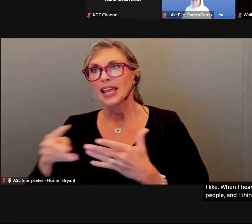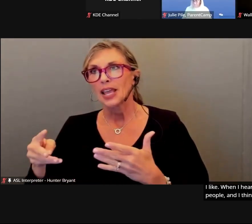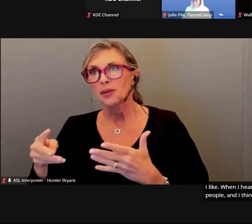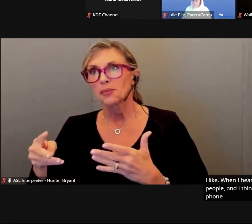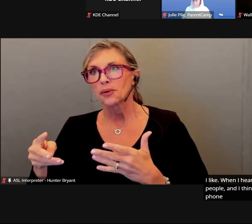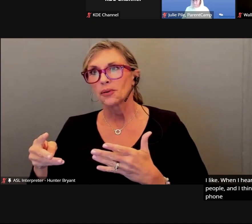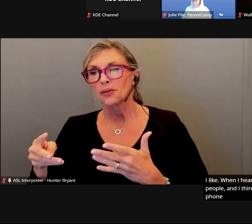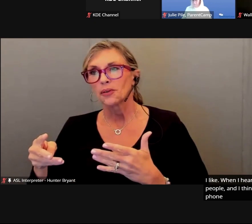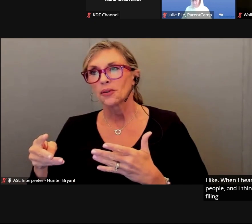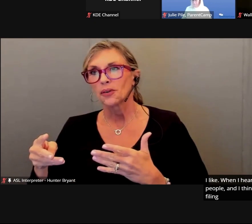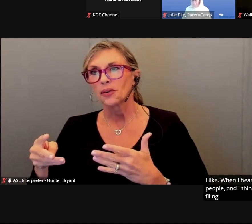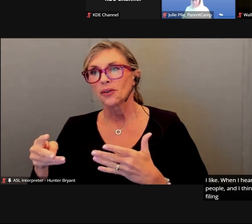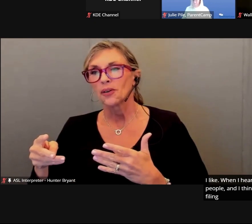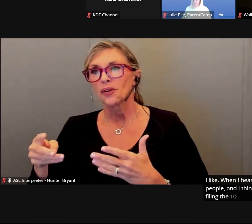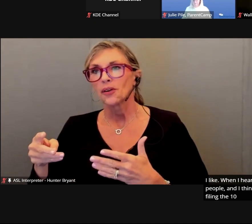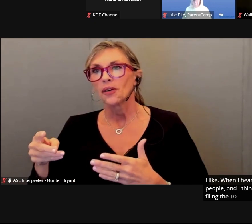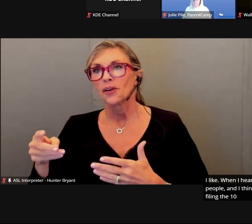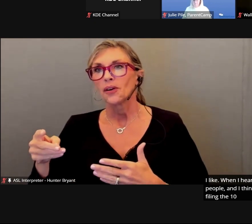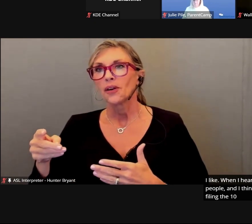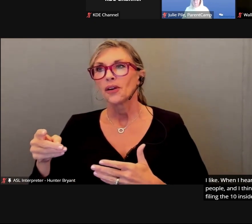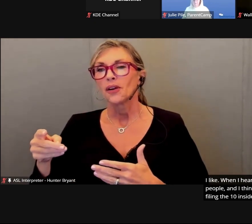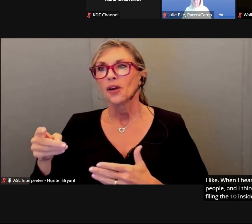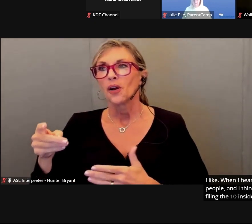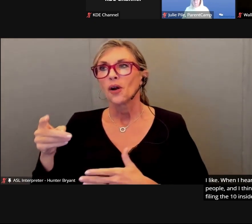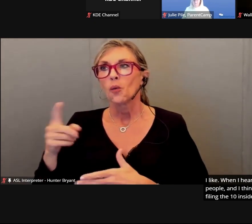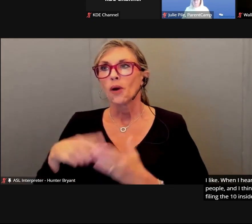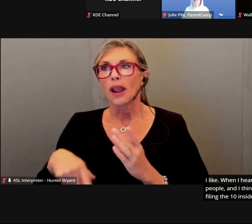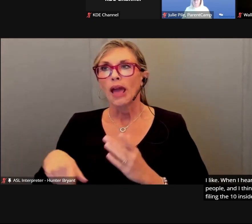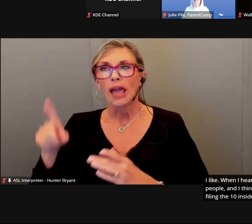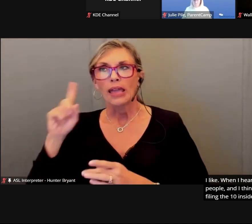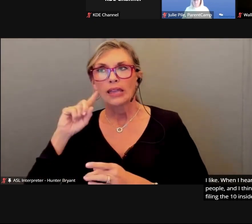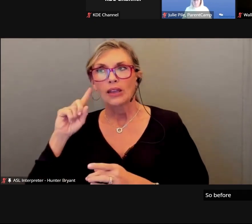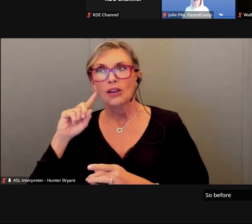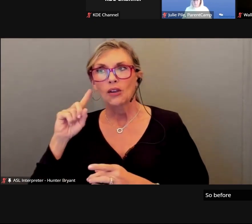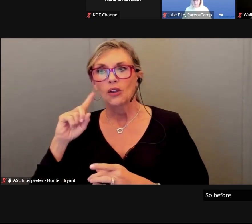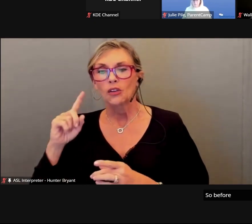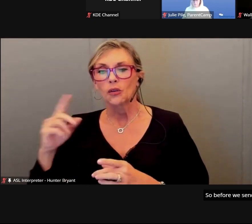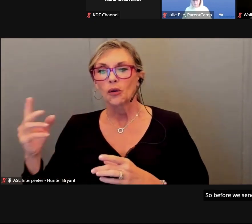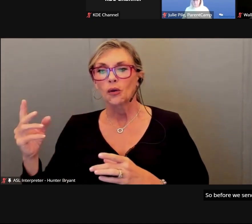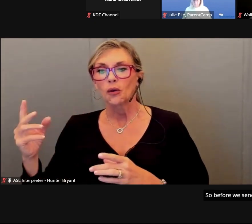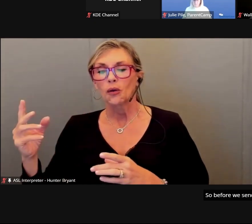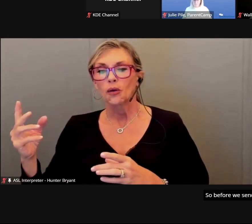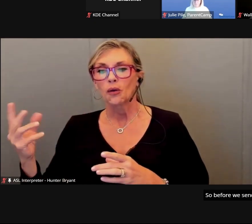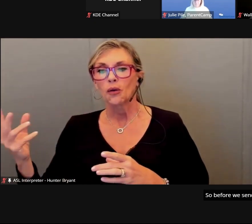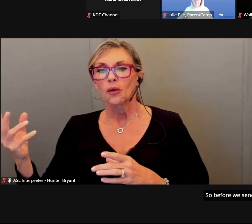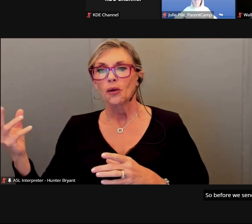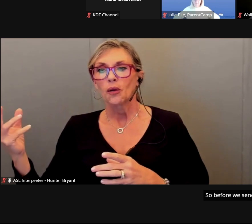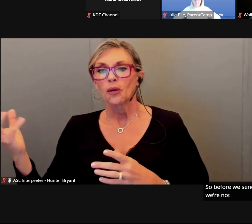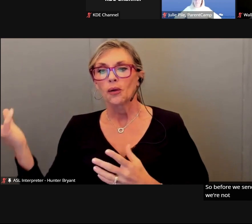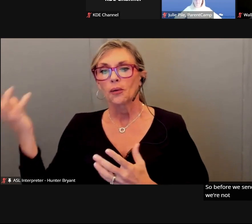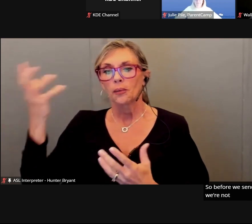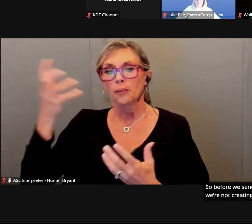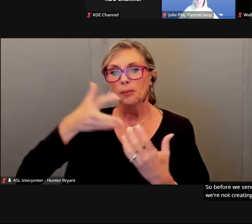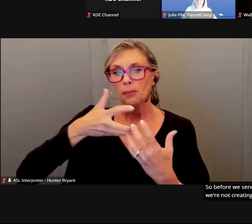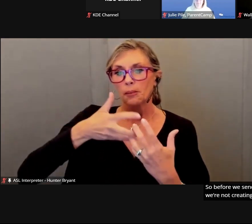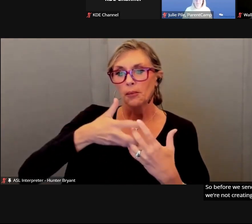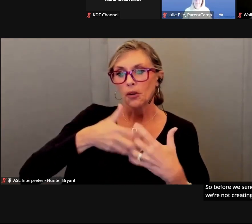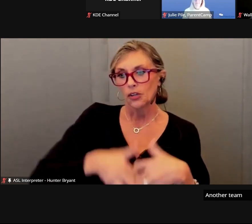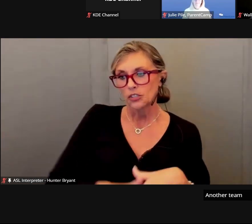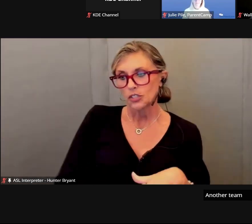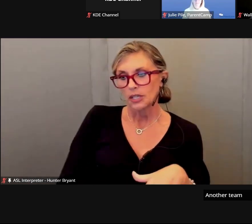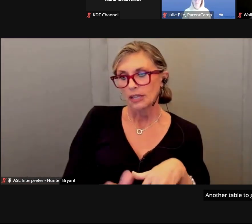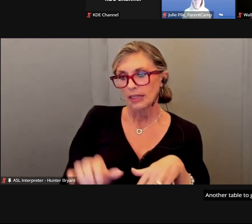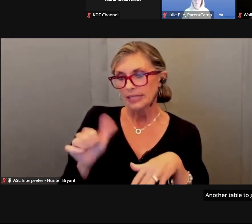filing the 10 inside the 3. So before we send it out, I just want to make sure we're not creating yet another table to go